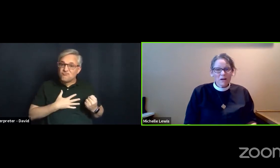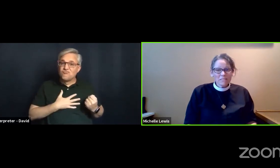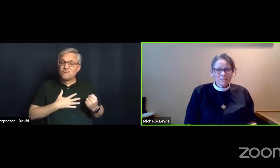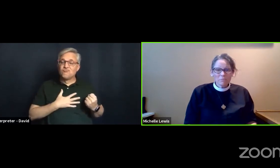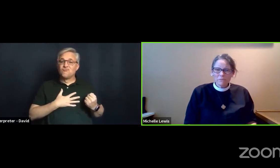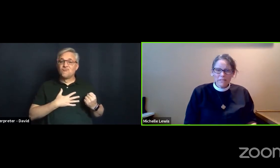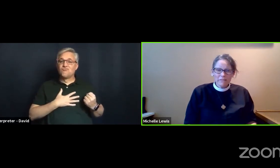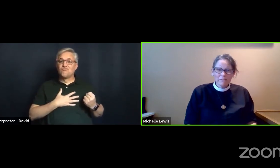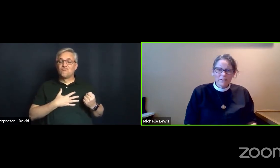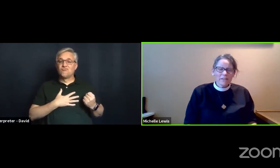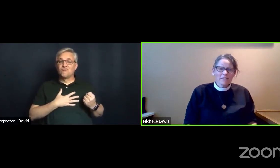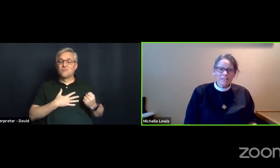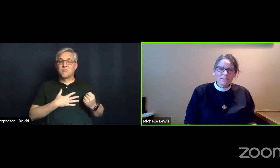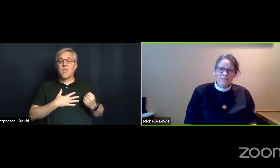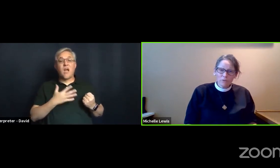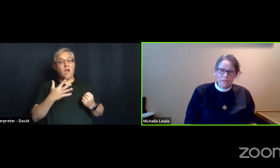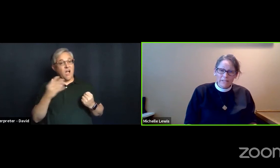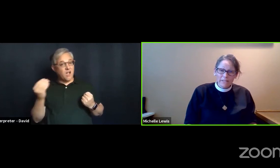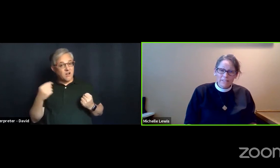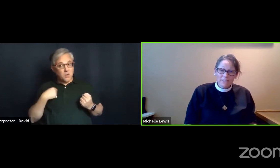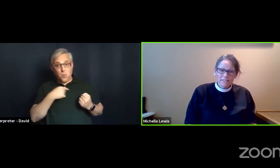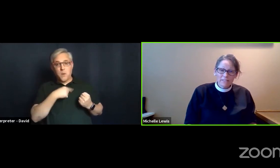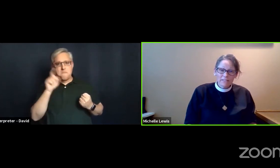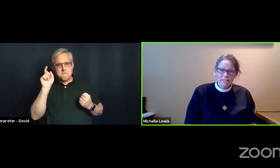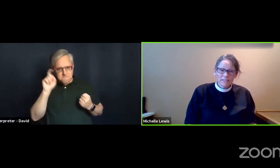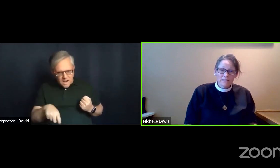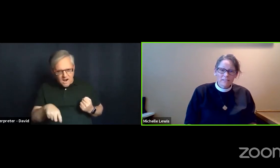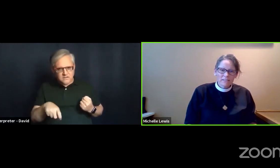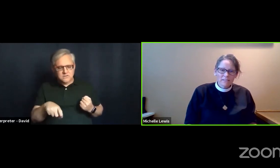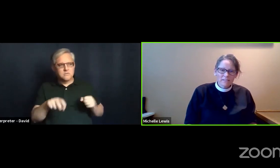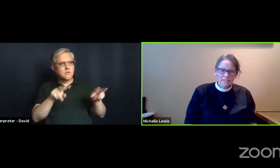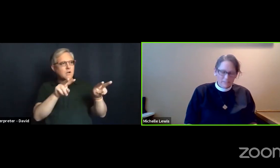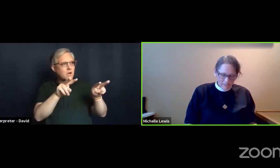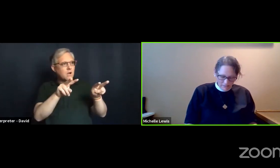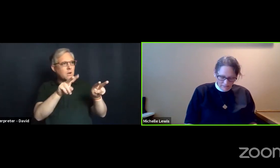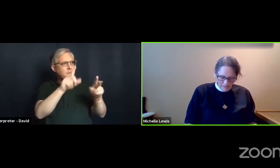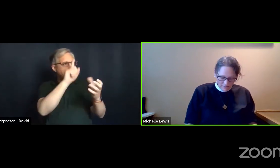We must believe these stories.